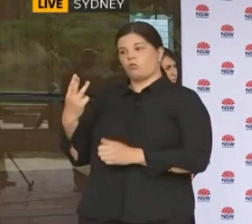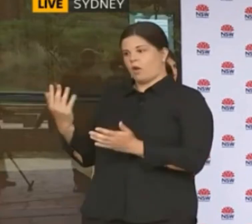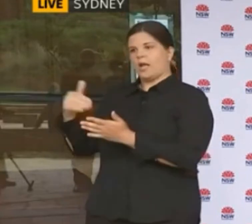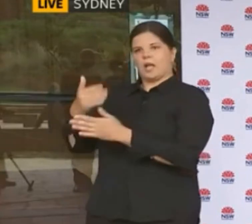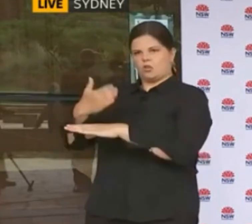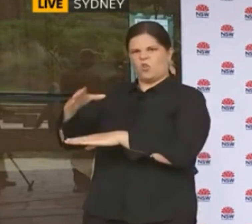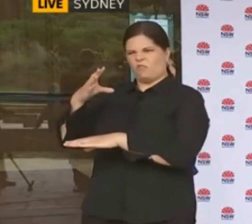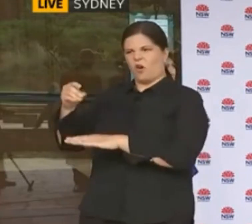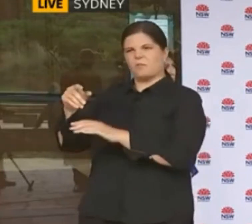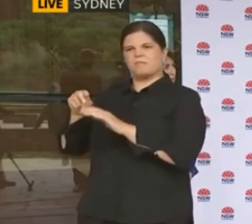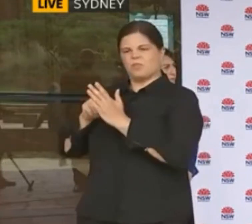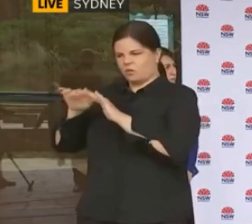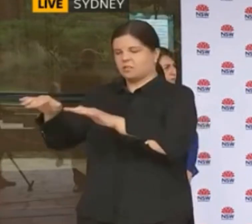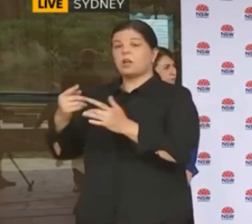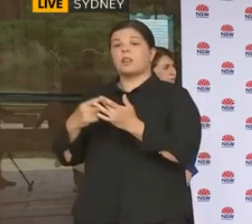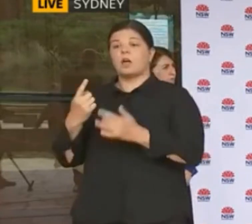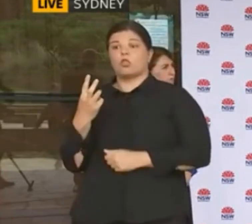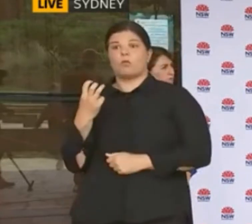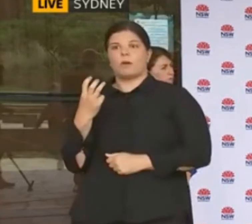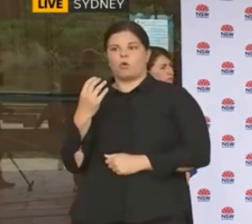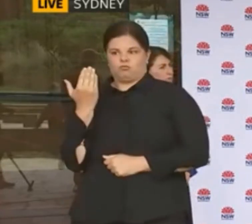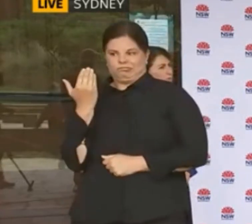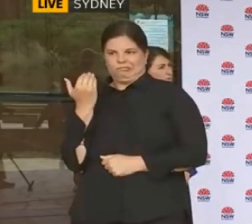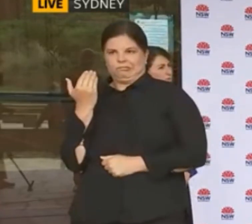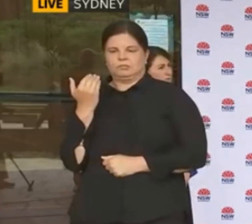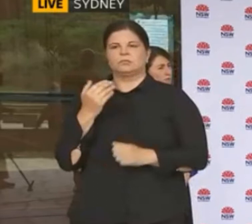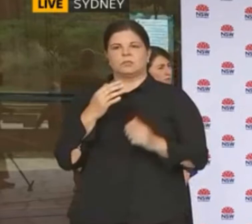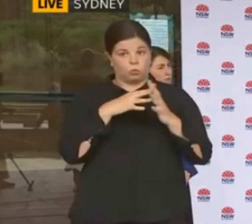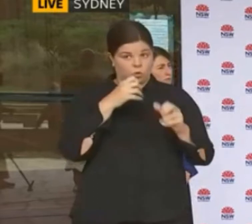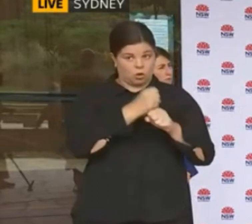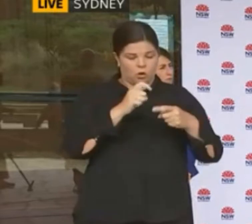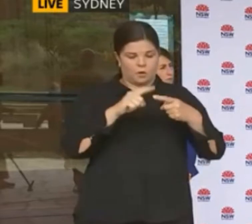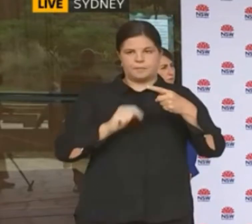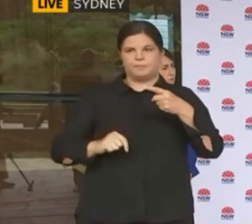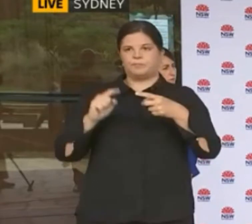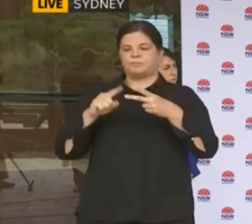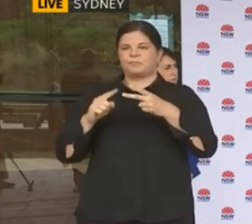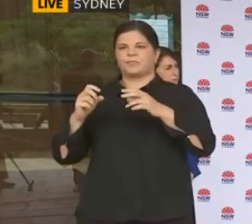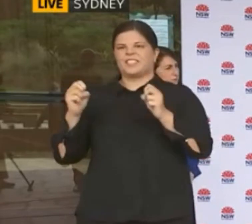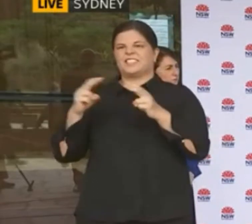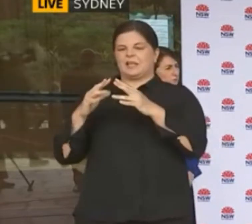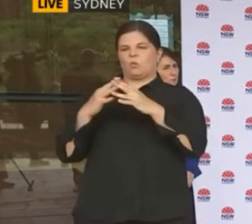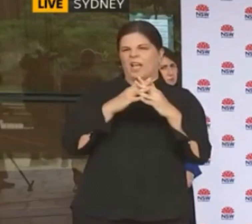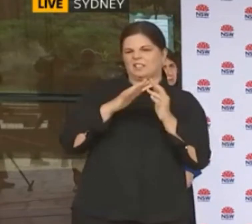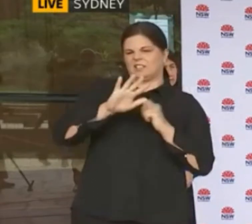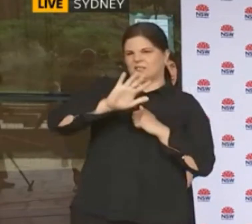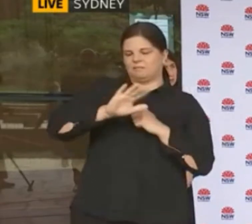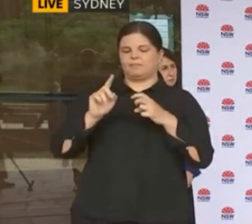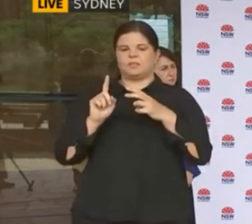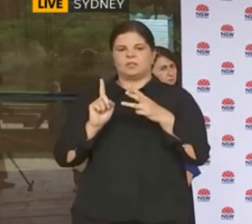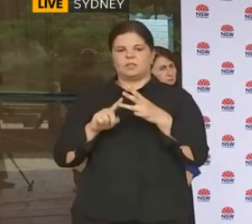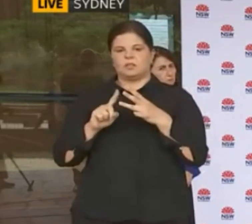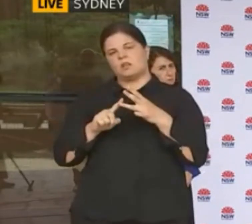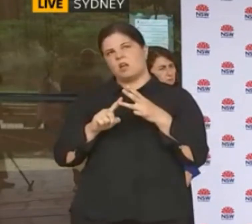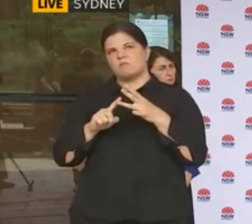investigating. One of them is the Wollongong case. There's one from the inner west, and there is one